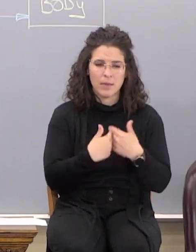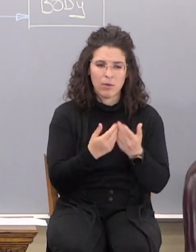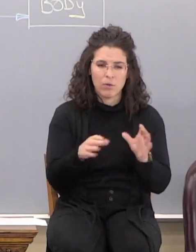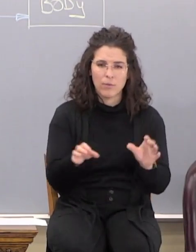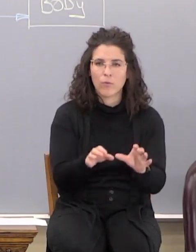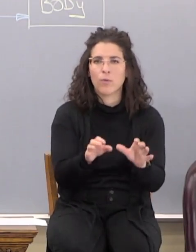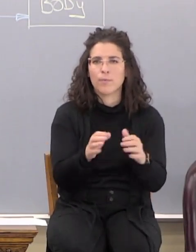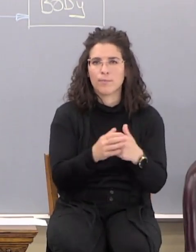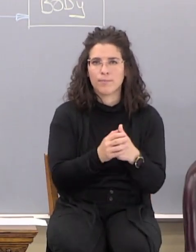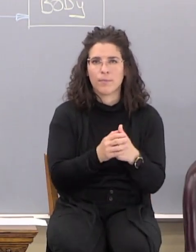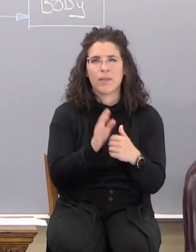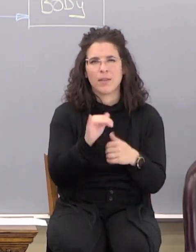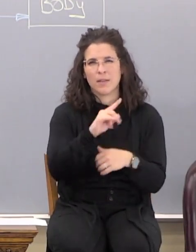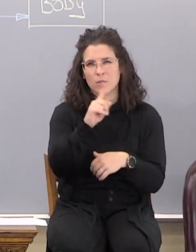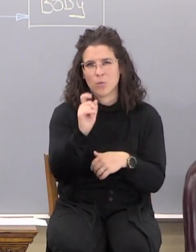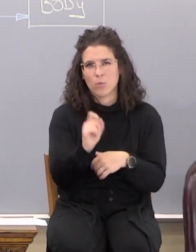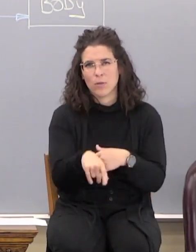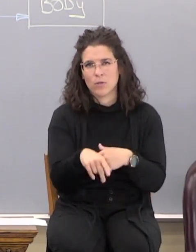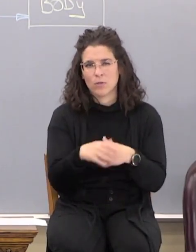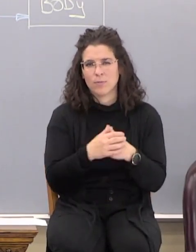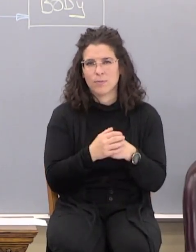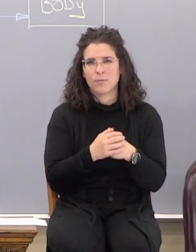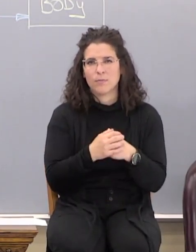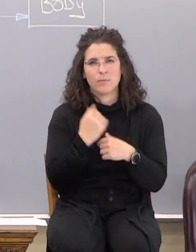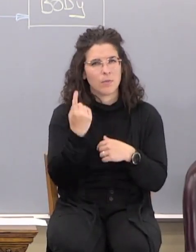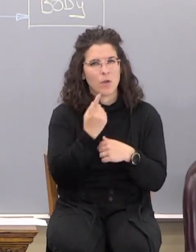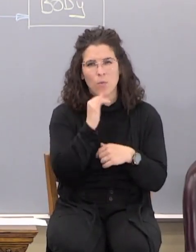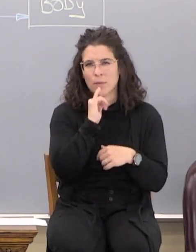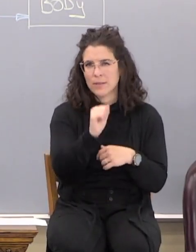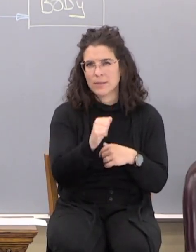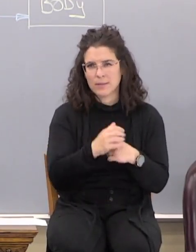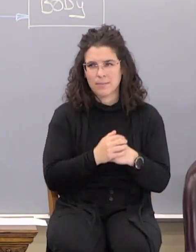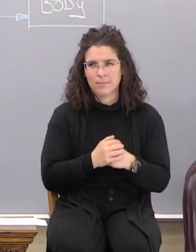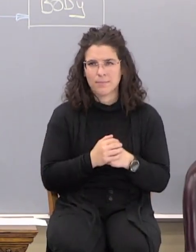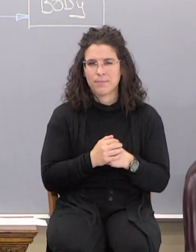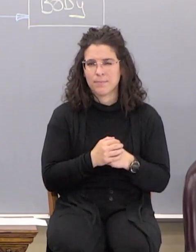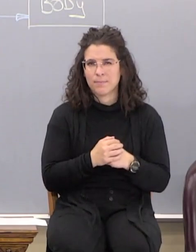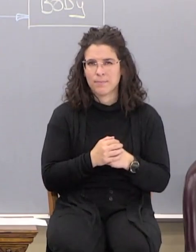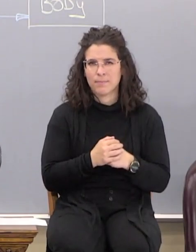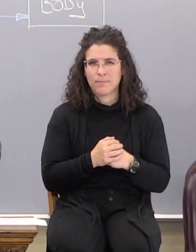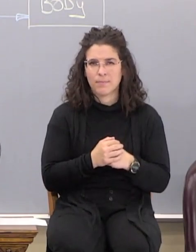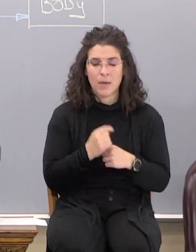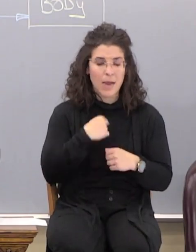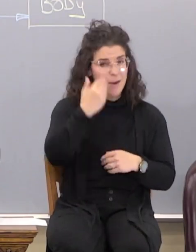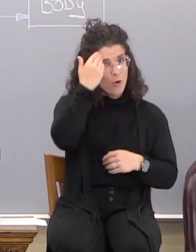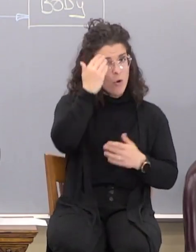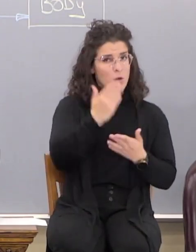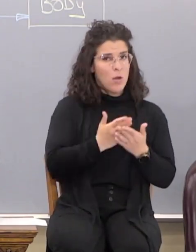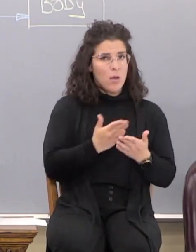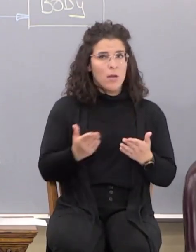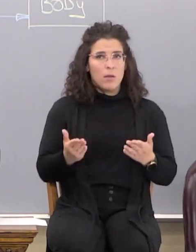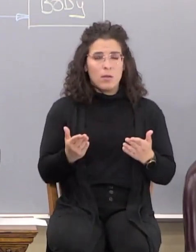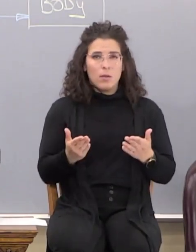perform, that's the question. Always is. I know some things.